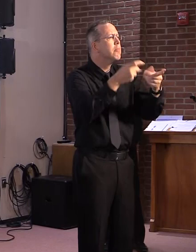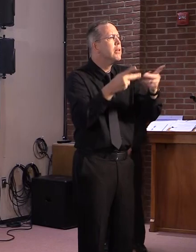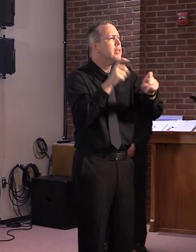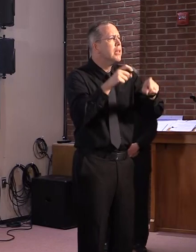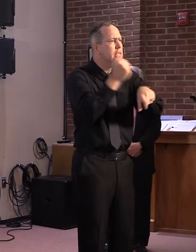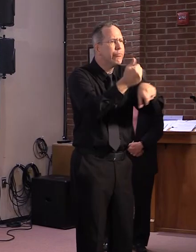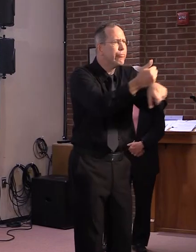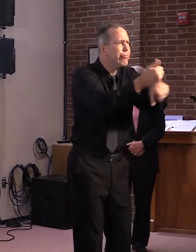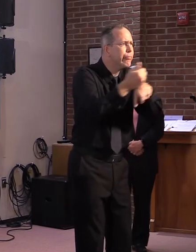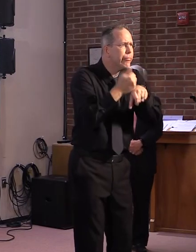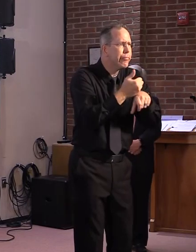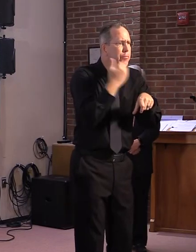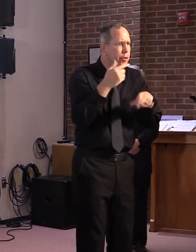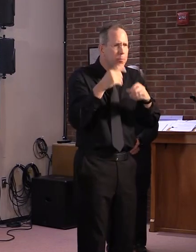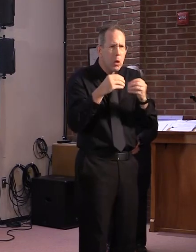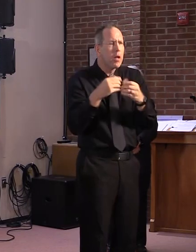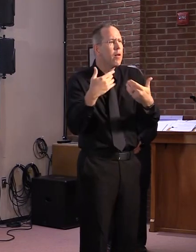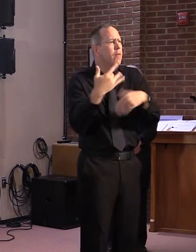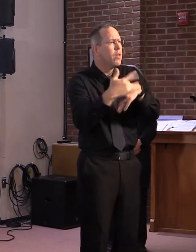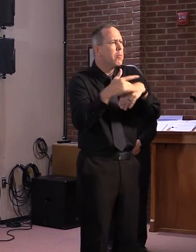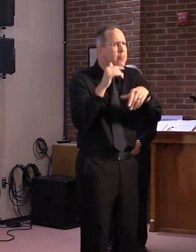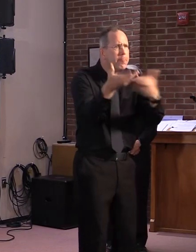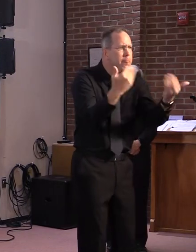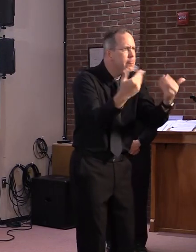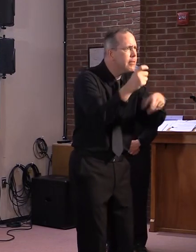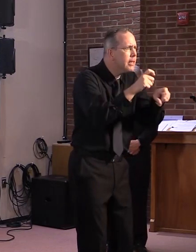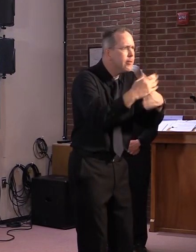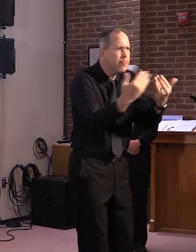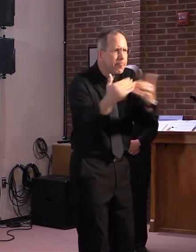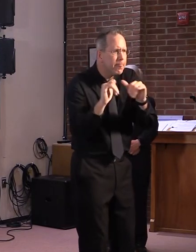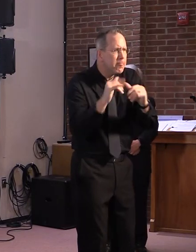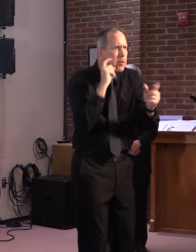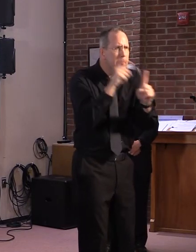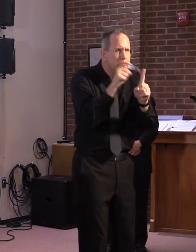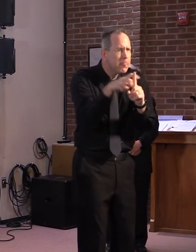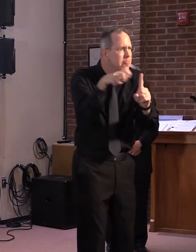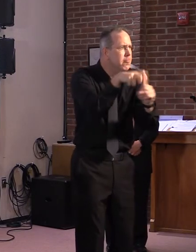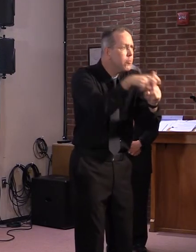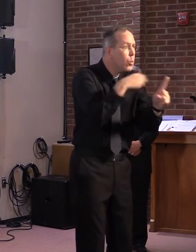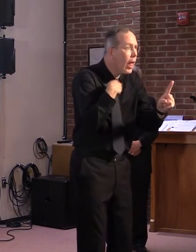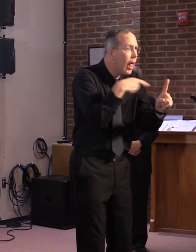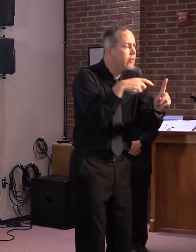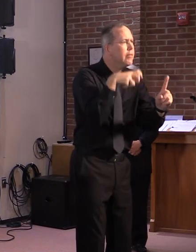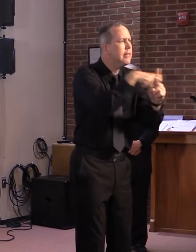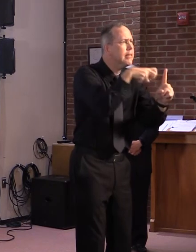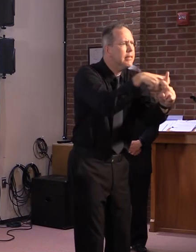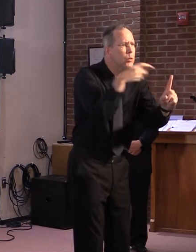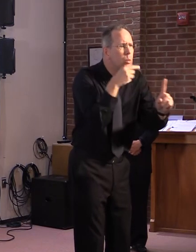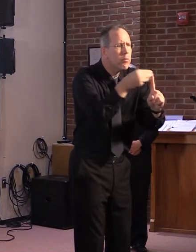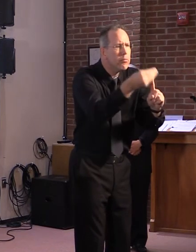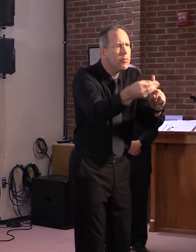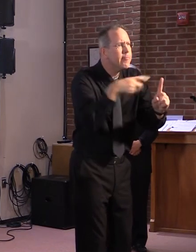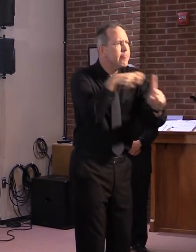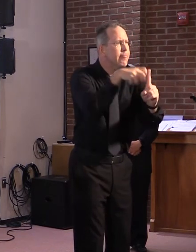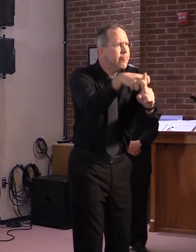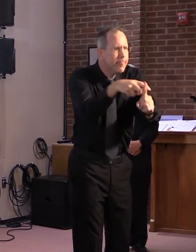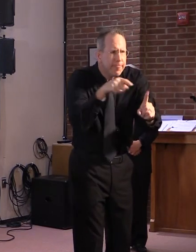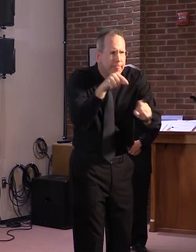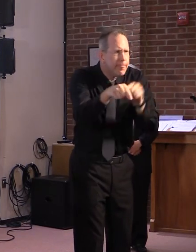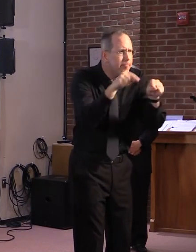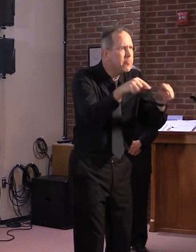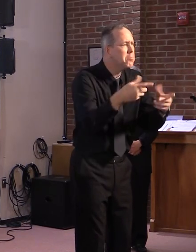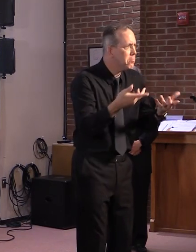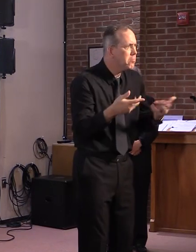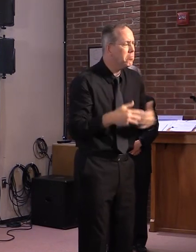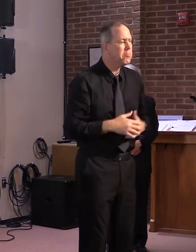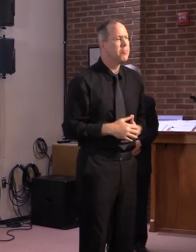and our local partners for their incredible work, which is still ongoing. This is an example of how things have changed since